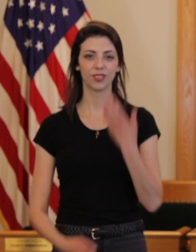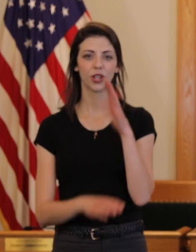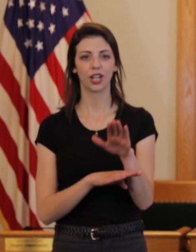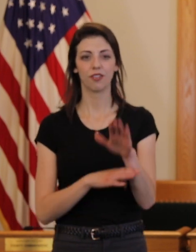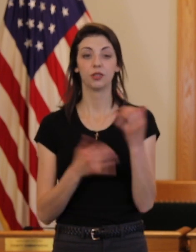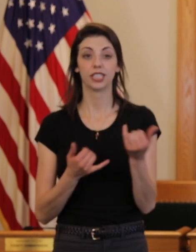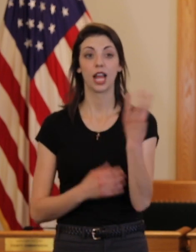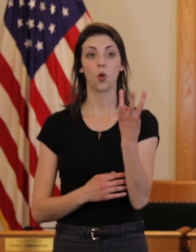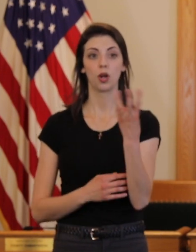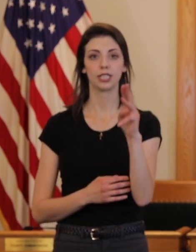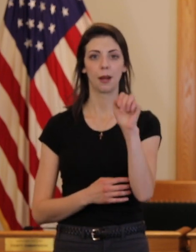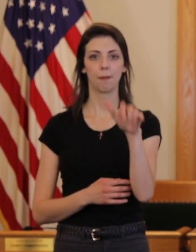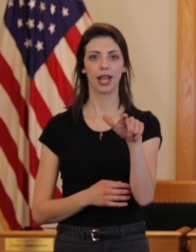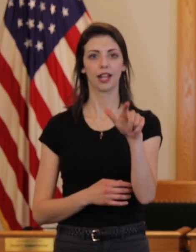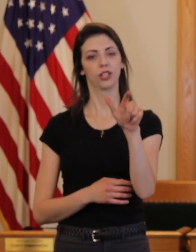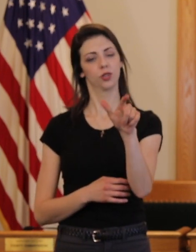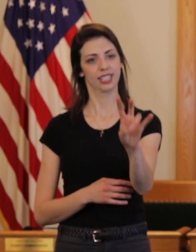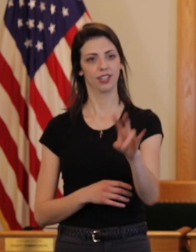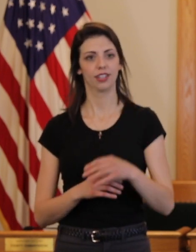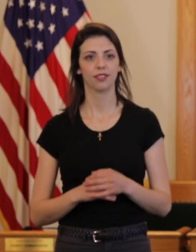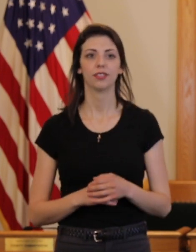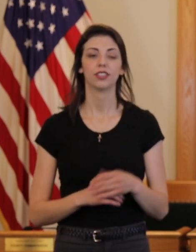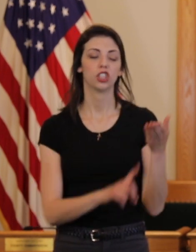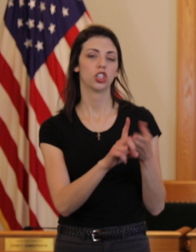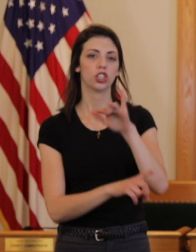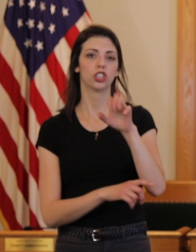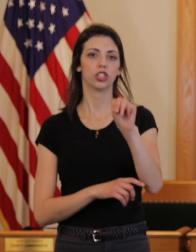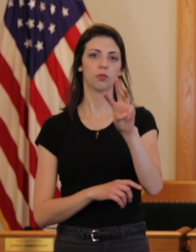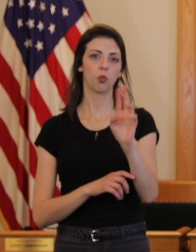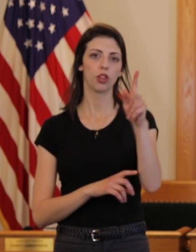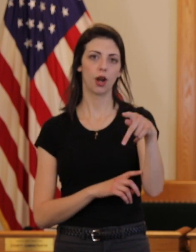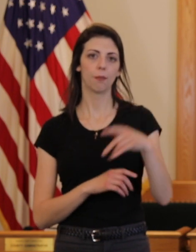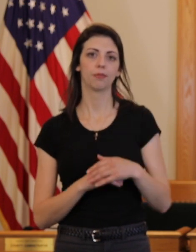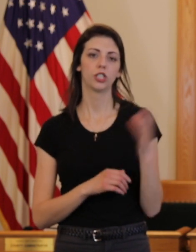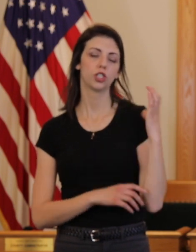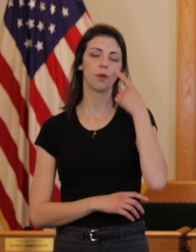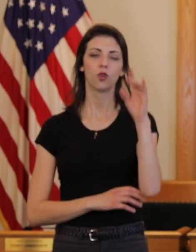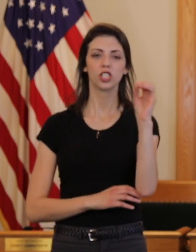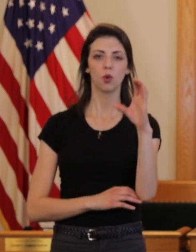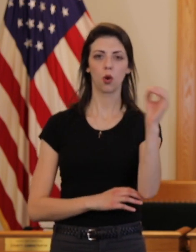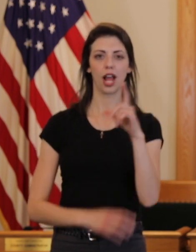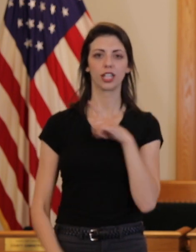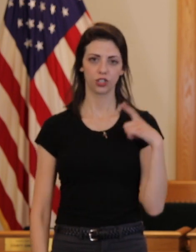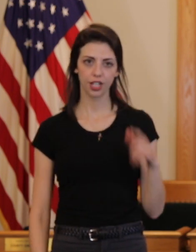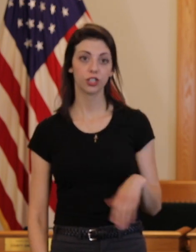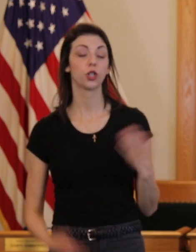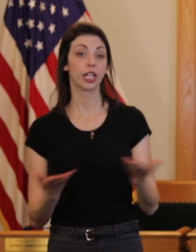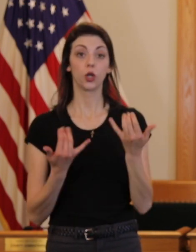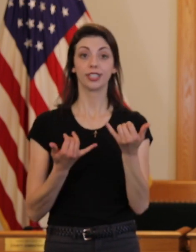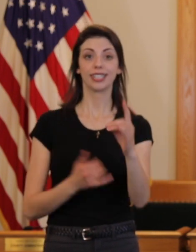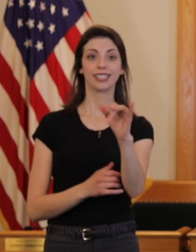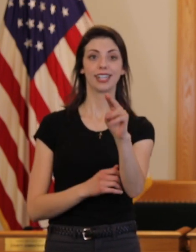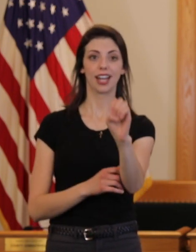Good afternoon. Today is Wednesday, May 27th. I'm Jim Weatherup, Chairman of the Oswego County Legislature. Joining me again today is Diane